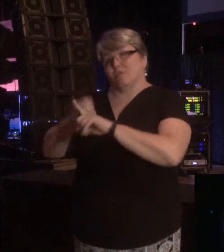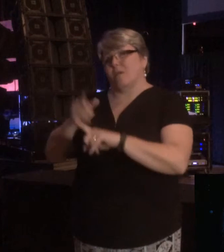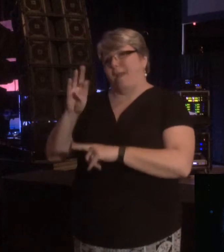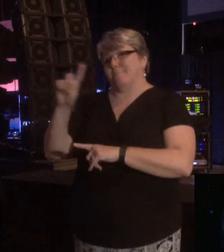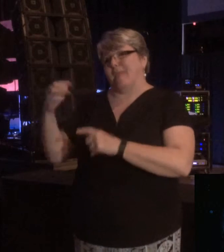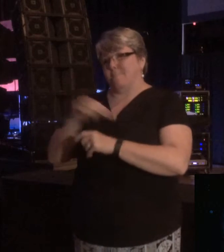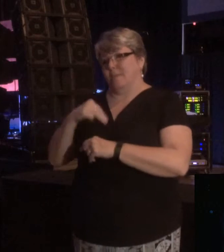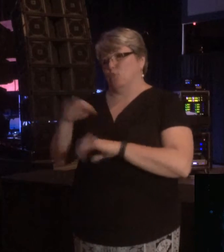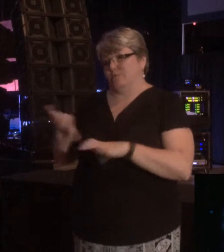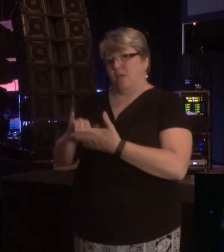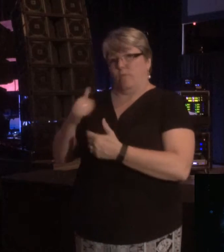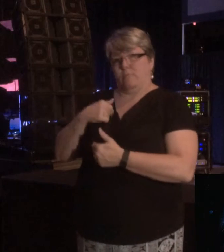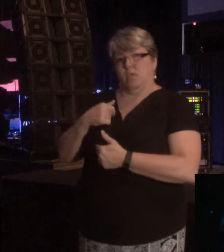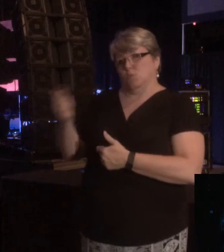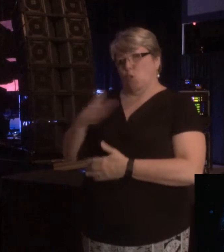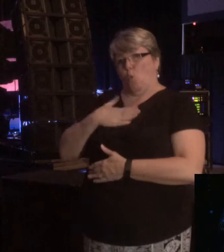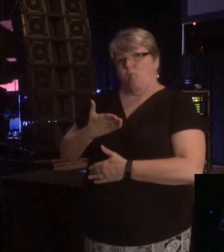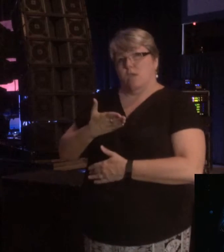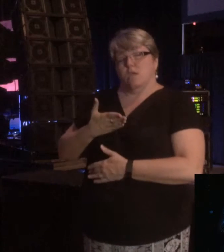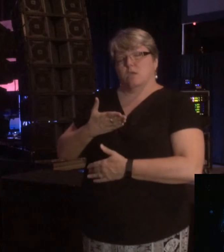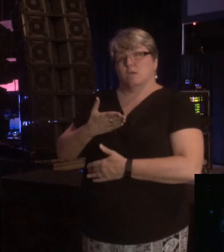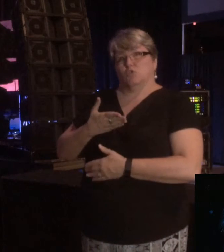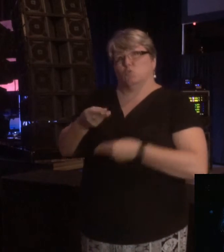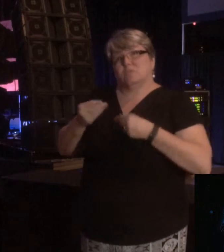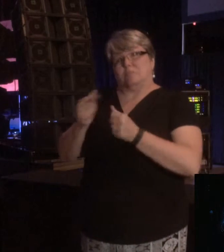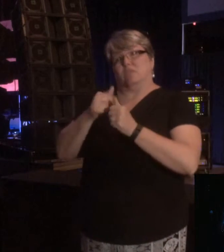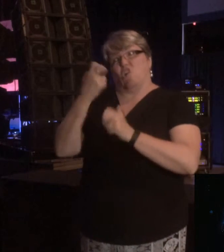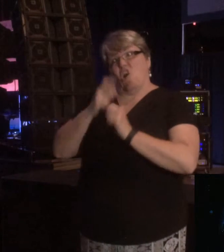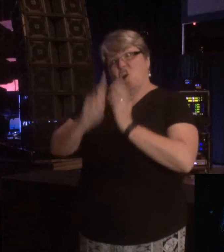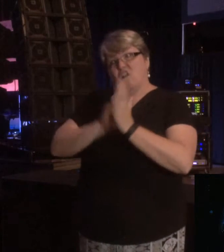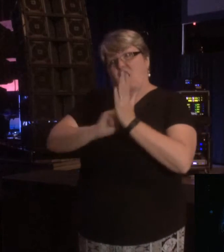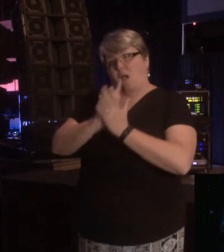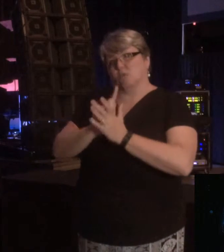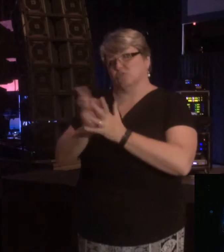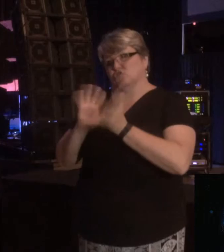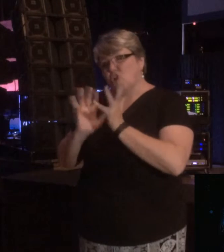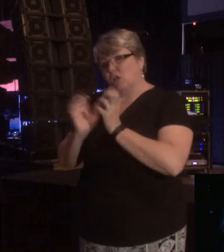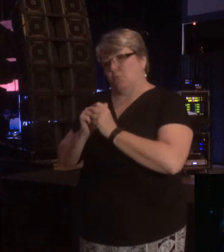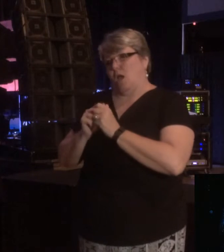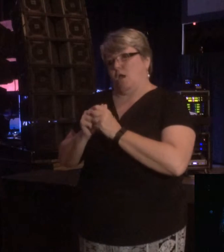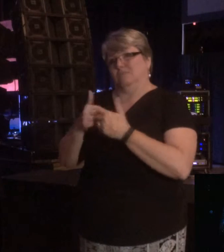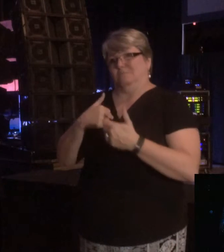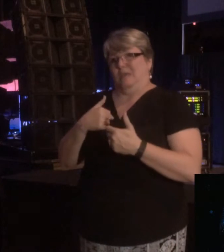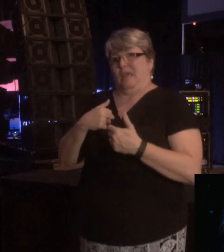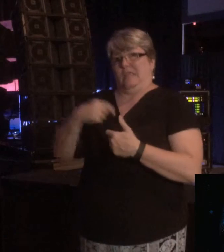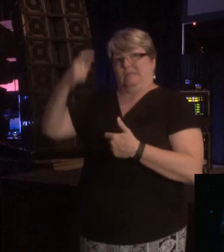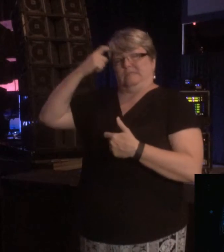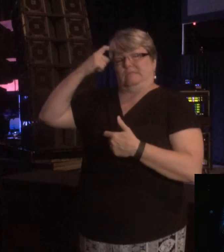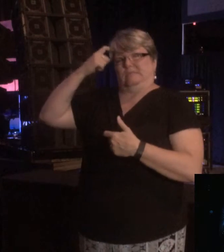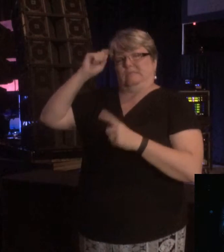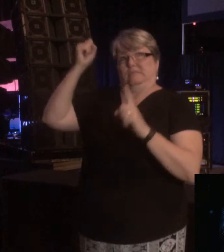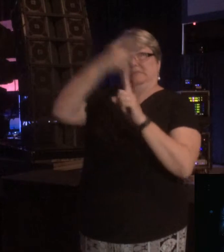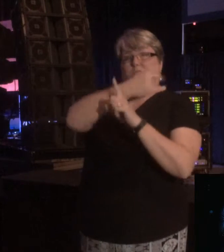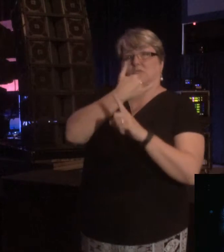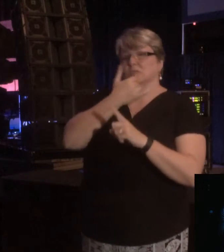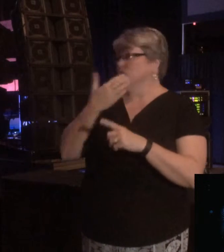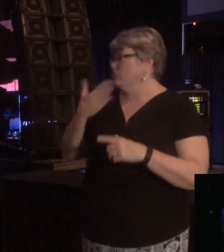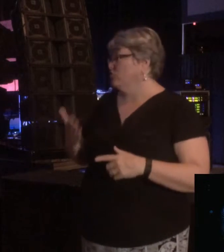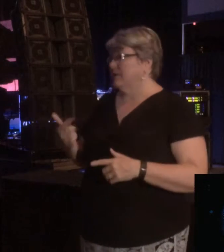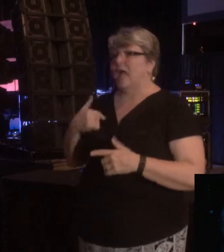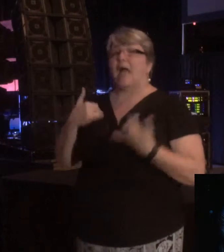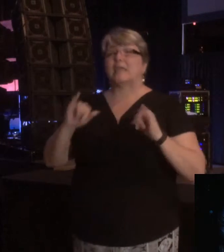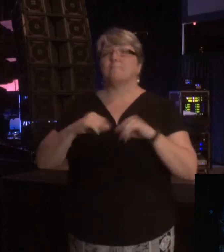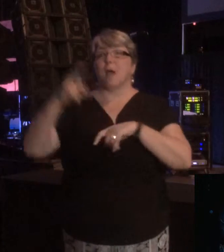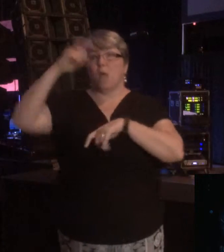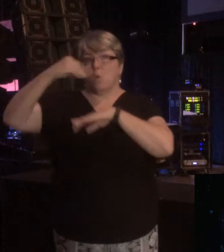there's going to be a part of me that is going to try to fix it, even though there's this other part of me that knows we weren't a fit. And I have